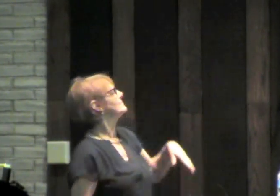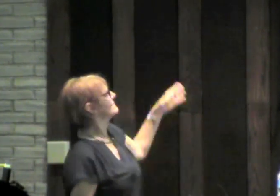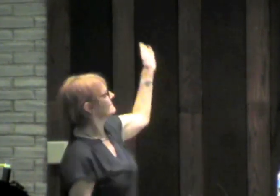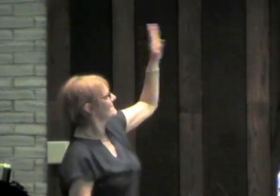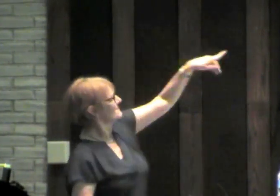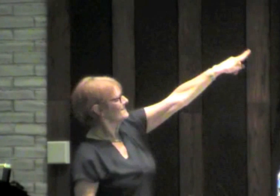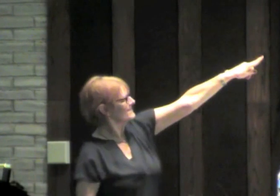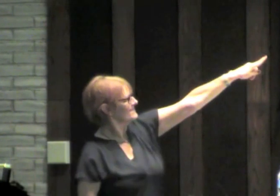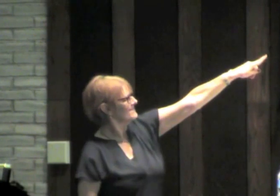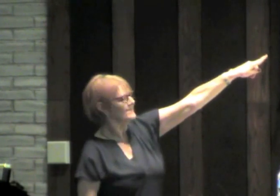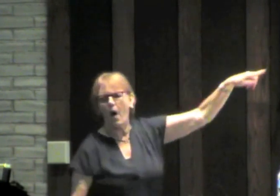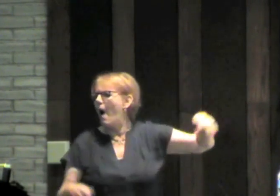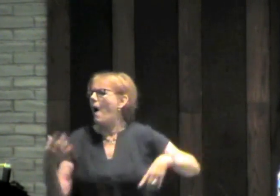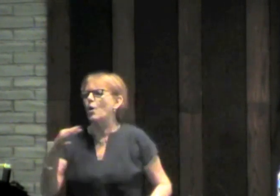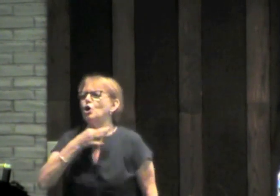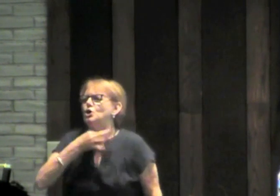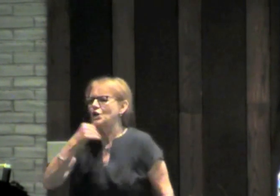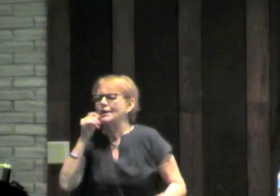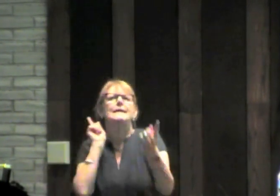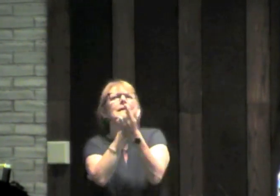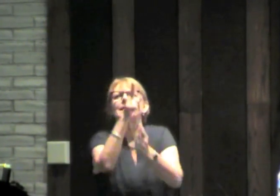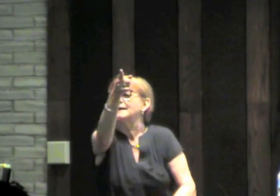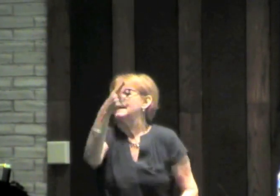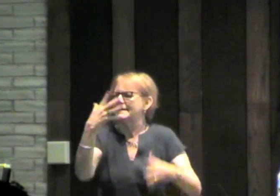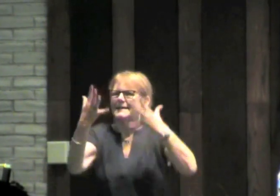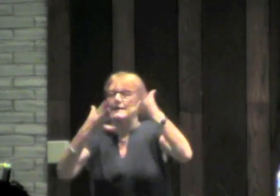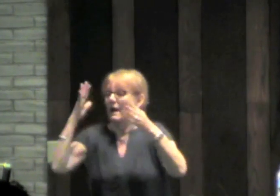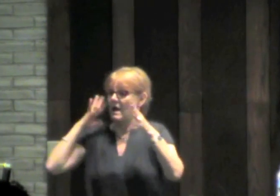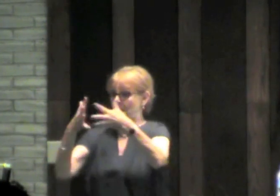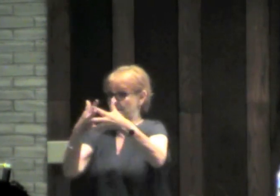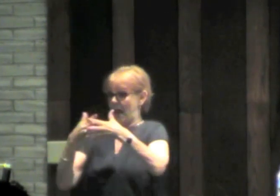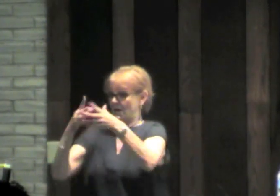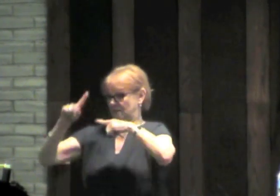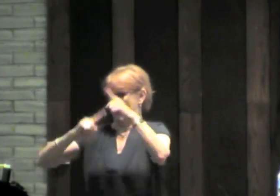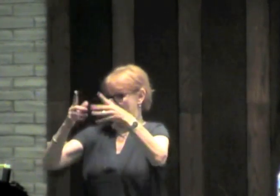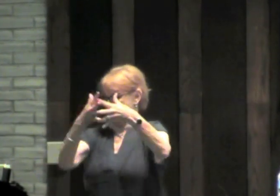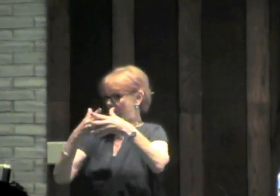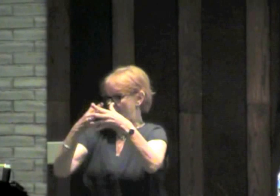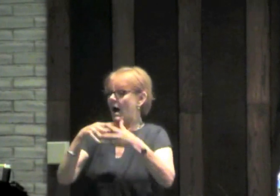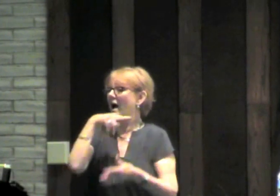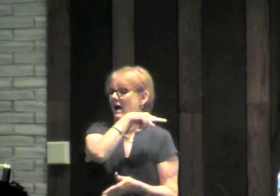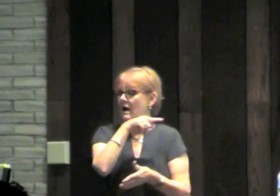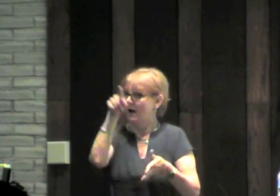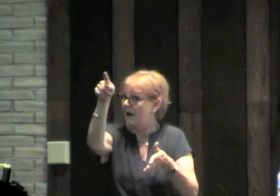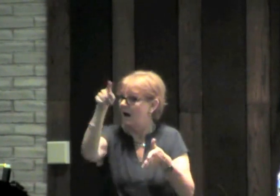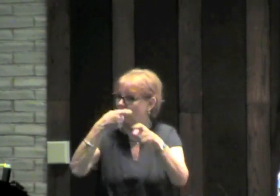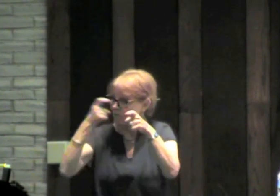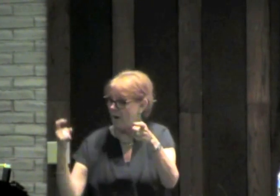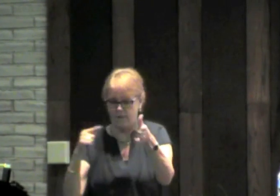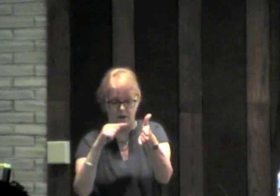and just beautiful artwork. And this little girl was just so curious. You know, their sign